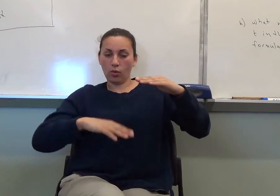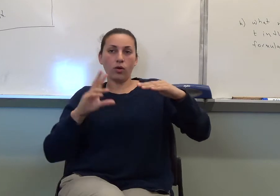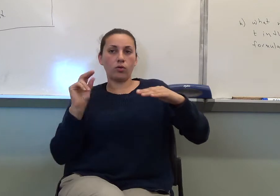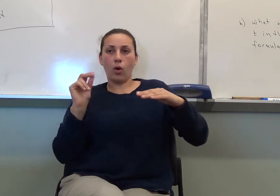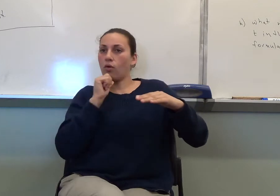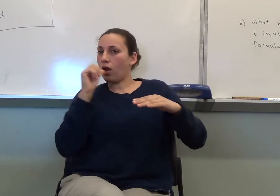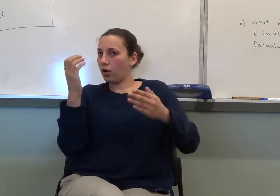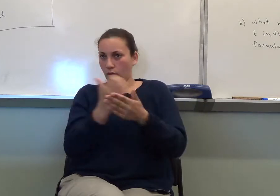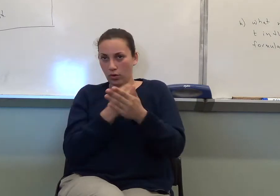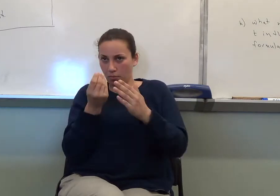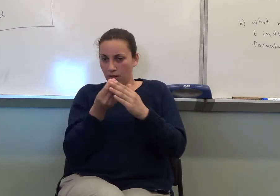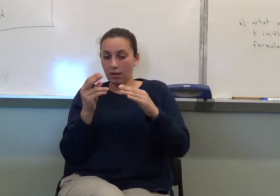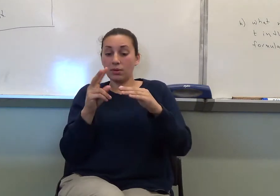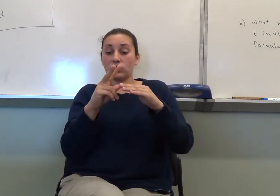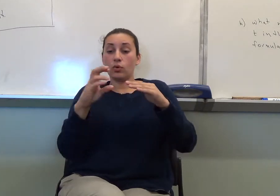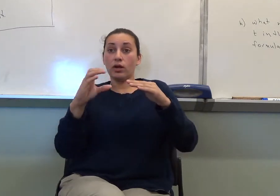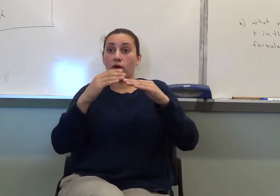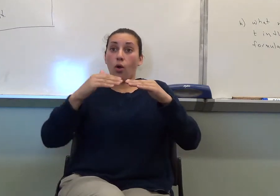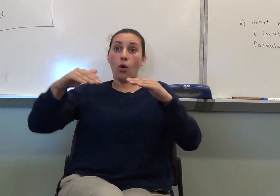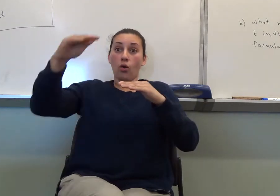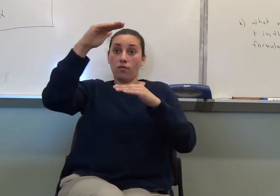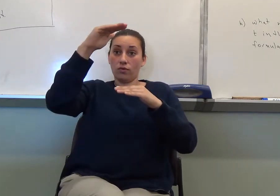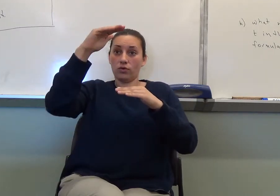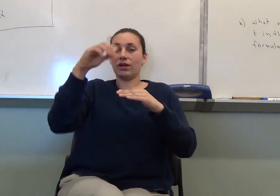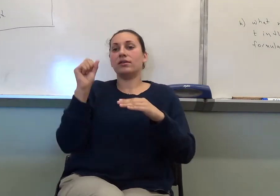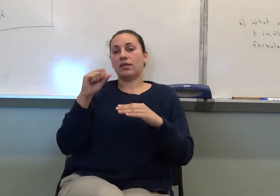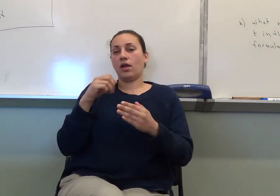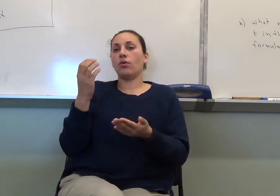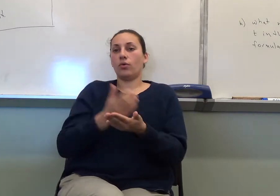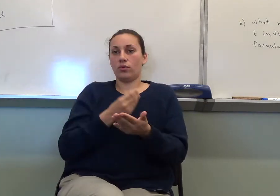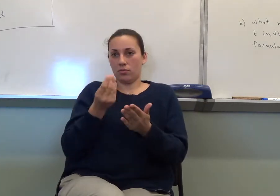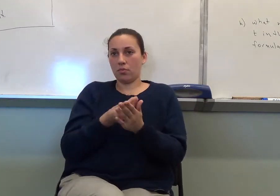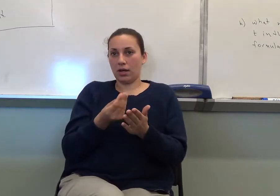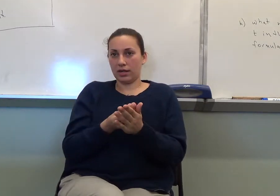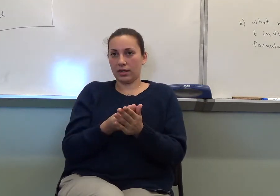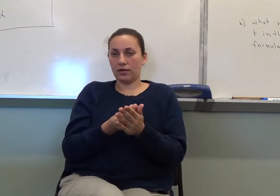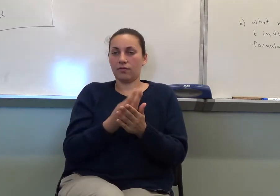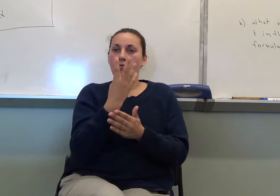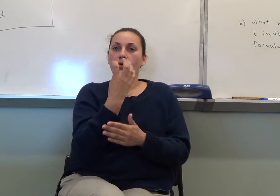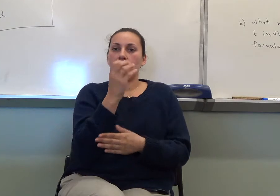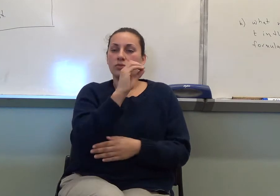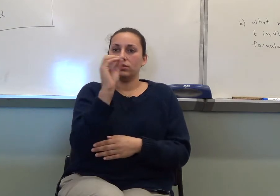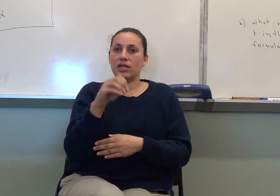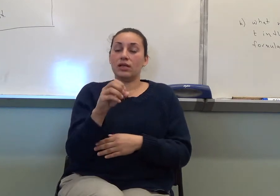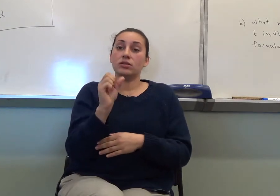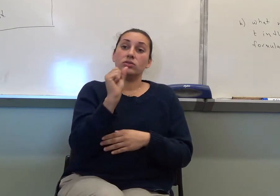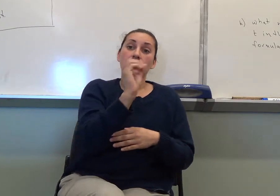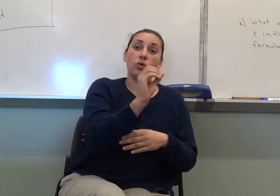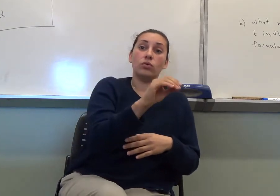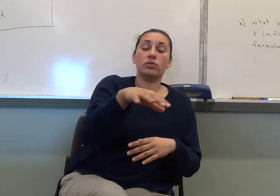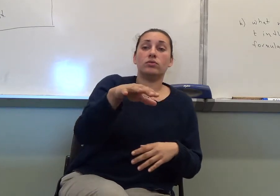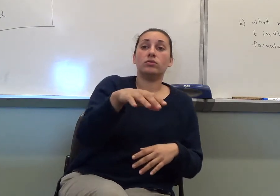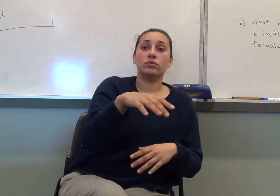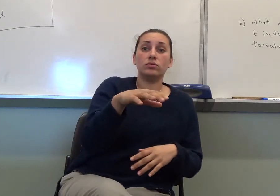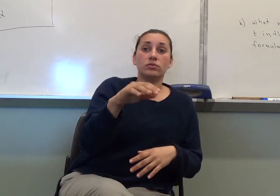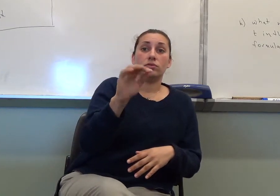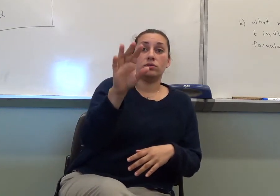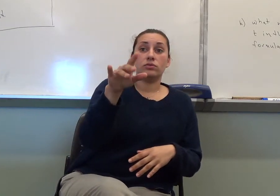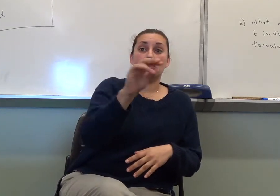total sales here as far as the commission is concerned is going to be the 225, okay? And the commission